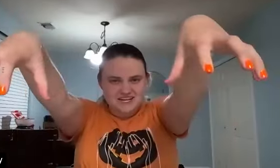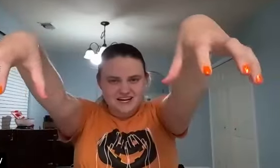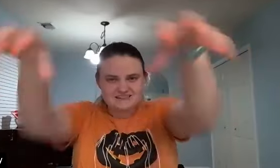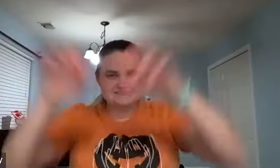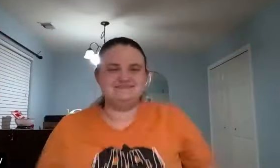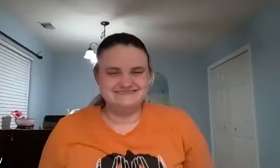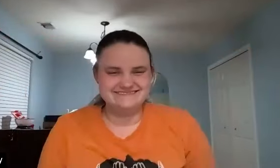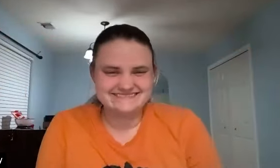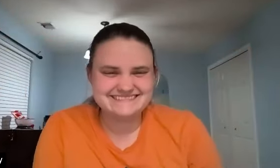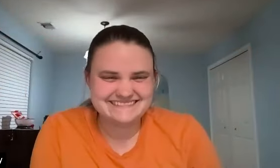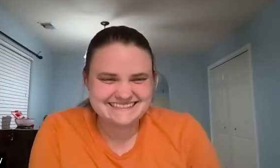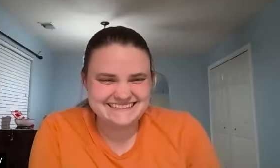Monster.